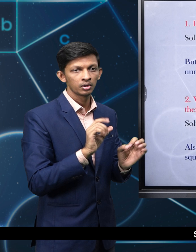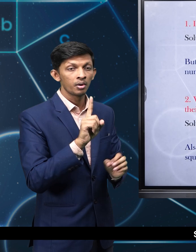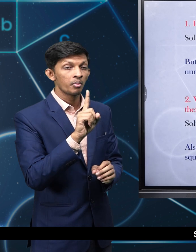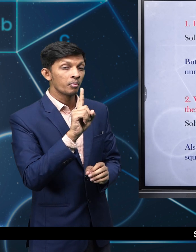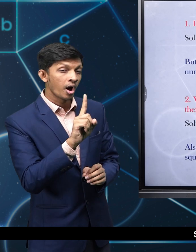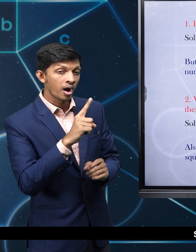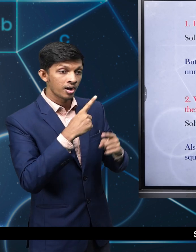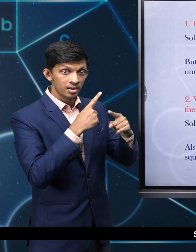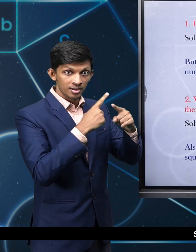square.